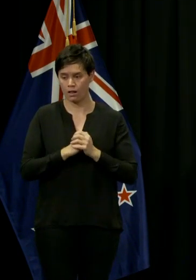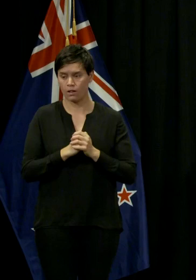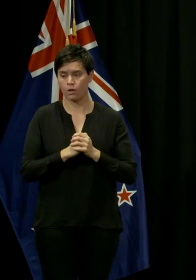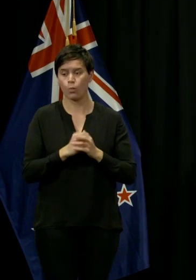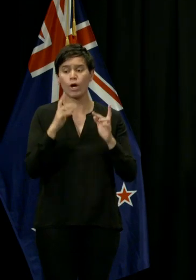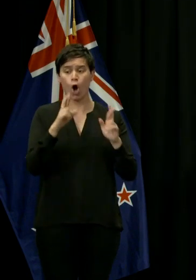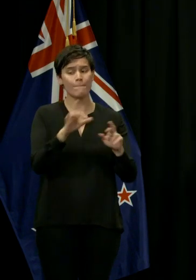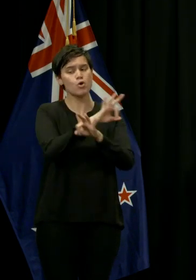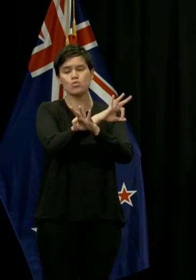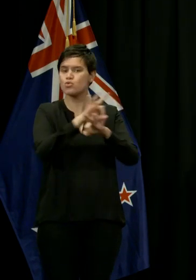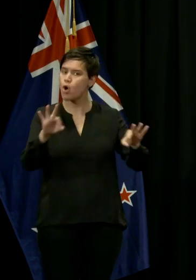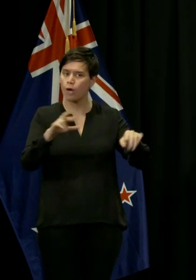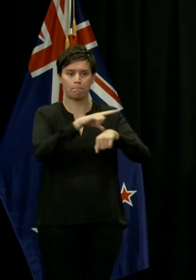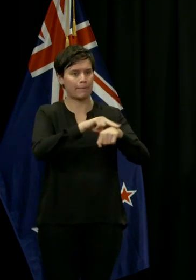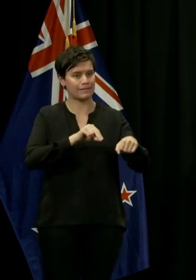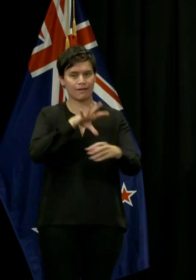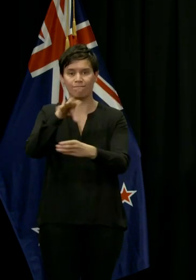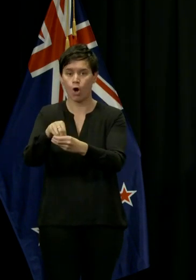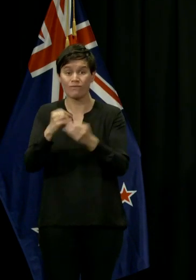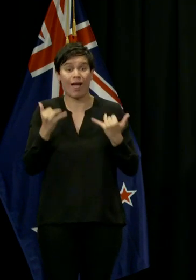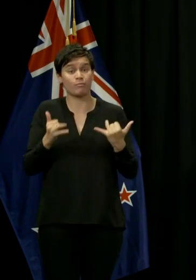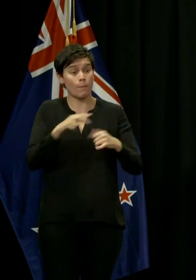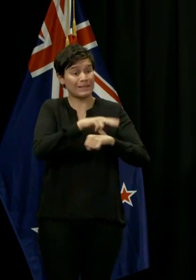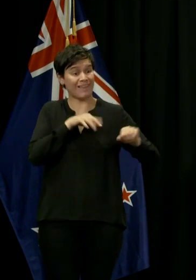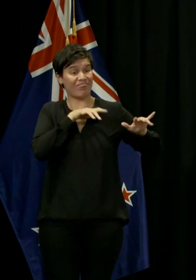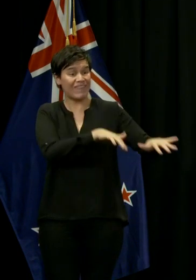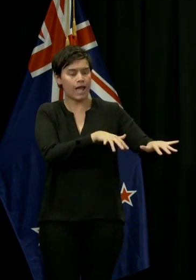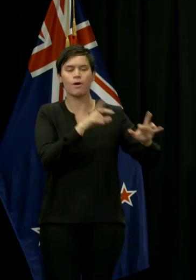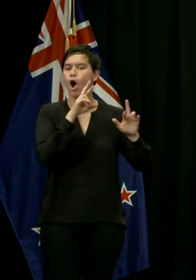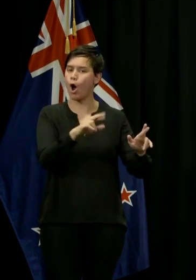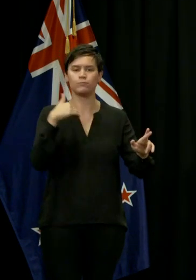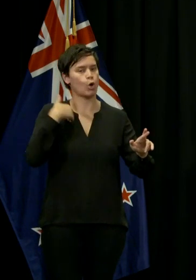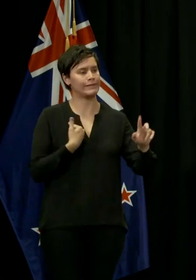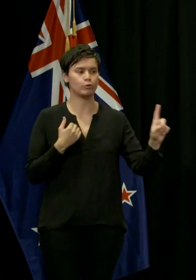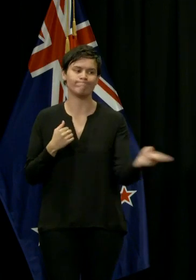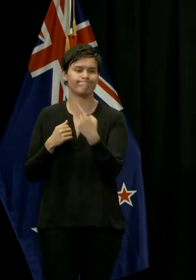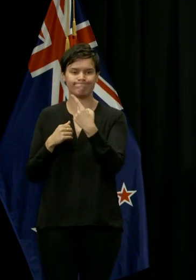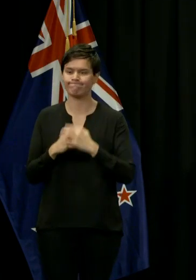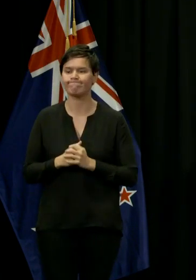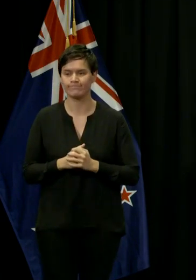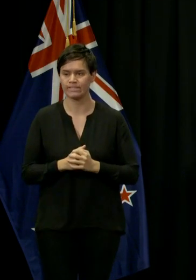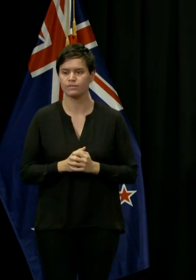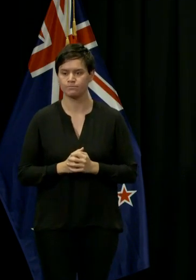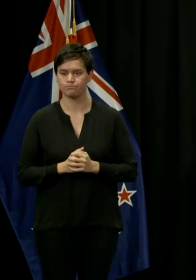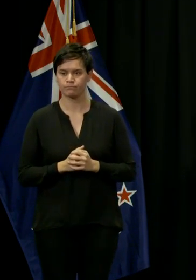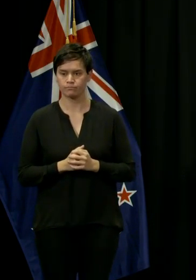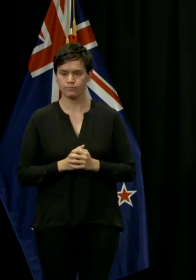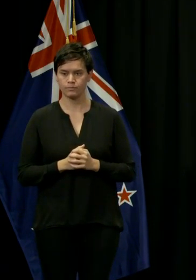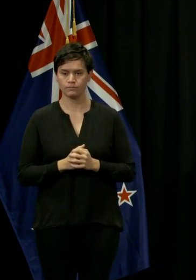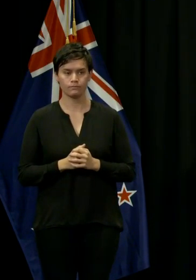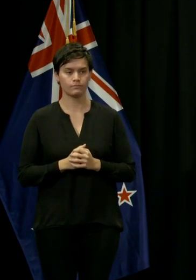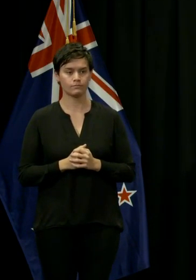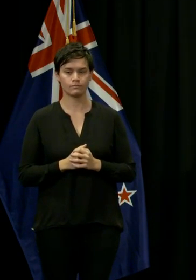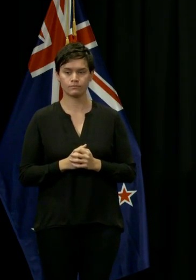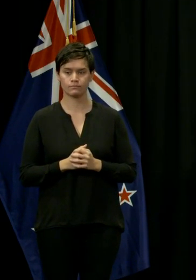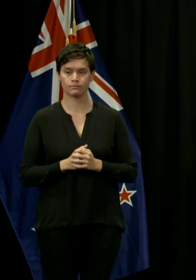them, but there will be a strict enforcement of these requirements. Considering So a what about the universal military? basic, Will the is Prime the Minister government will the Prime considering a Minister- I'll come universal?